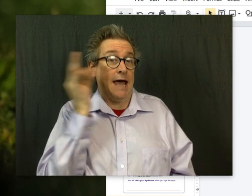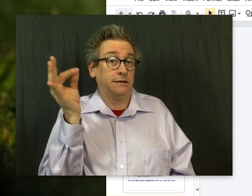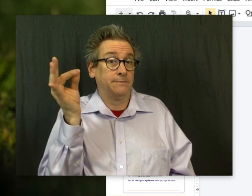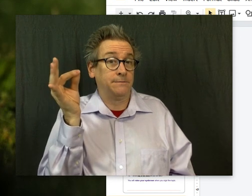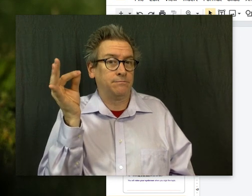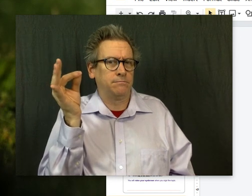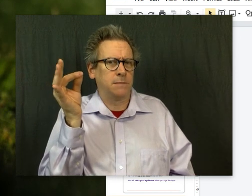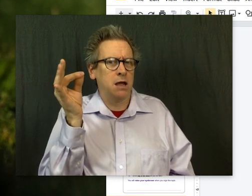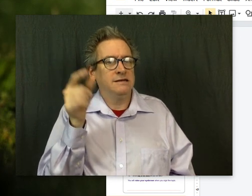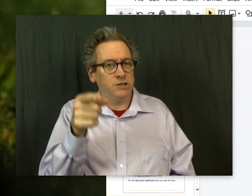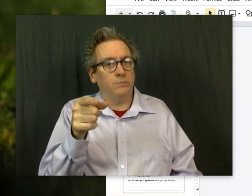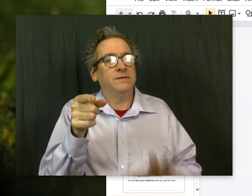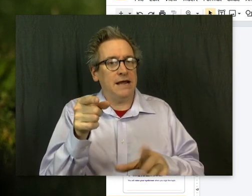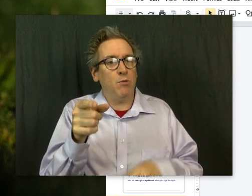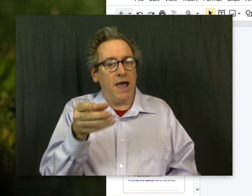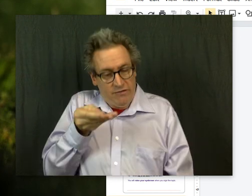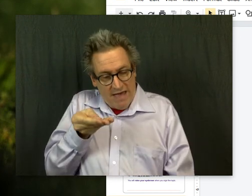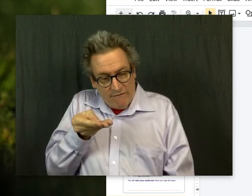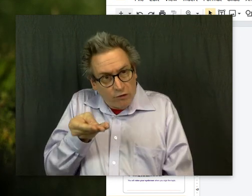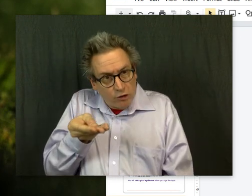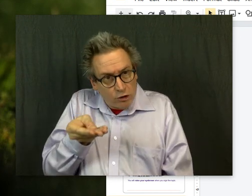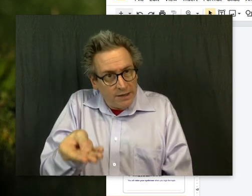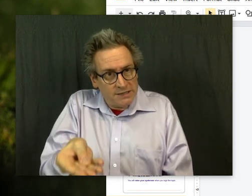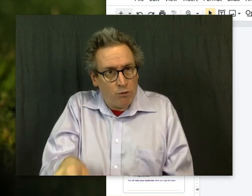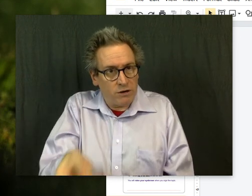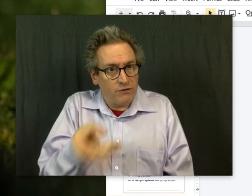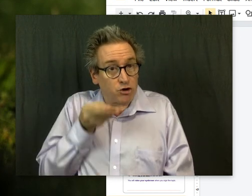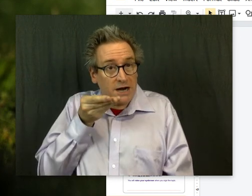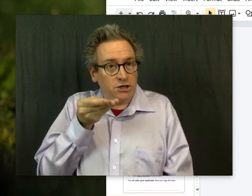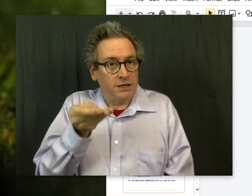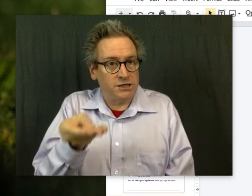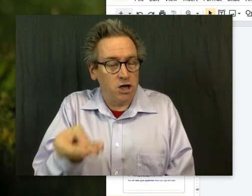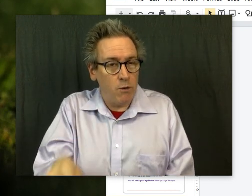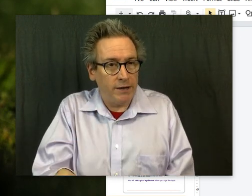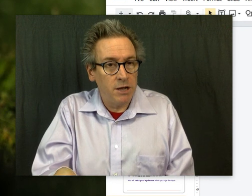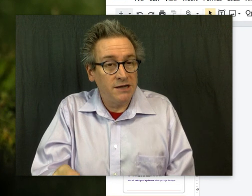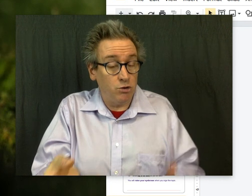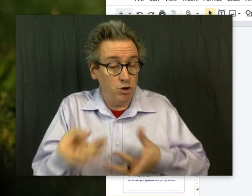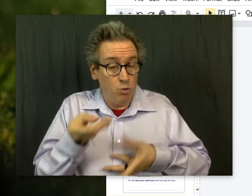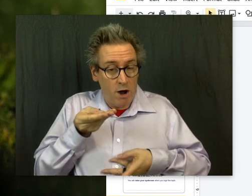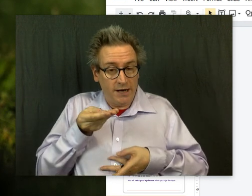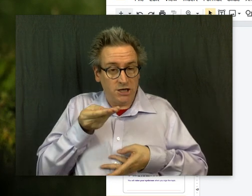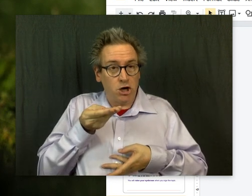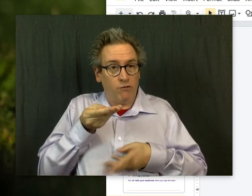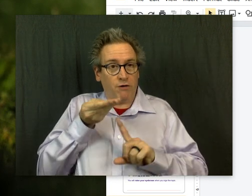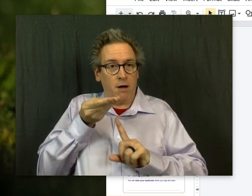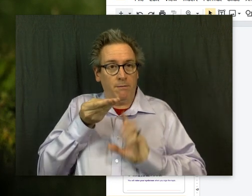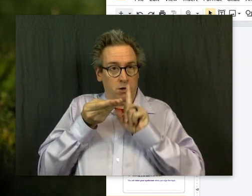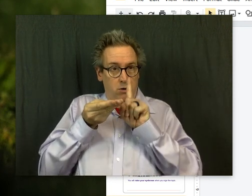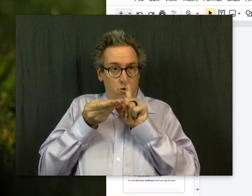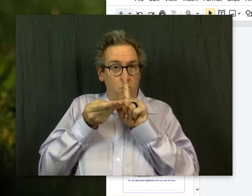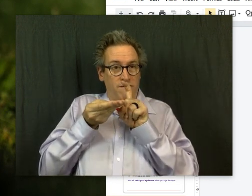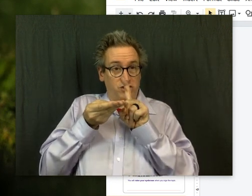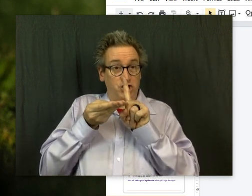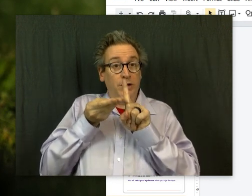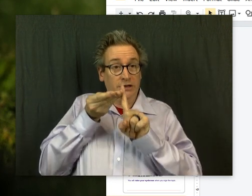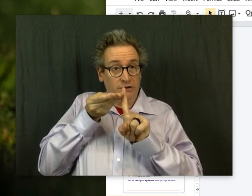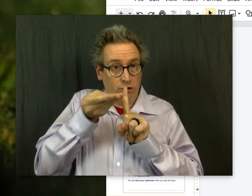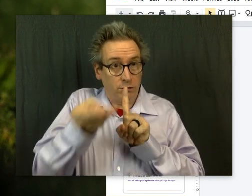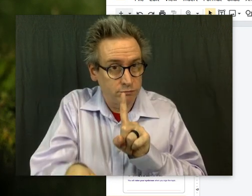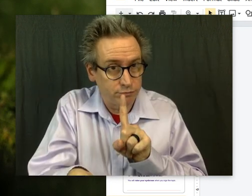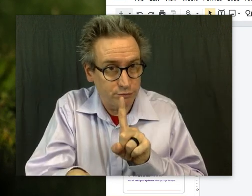cat. So the same way, that verb is important, the direction it's going. So you want it to go from whoever's